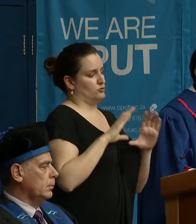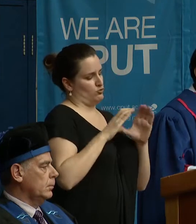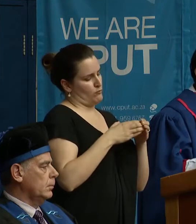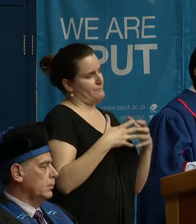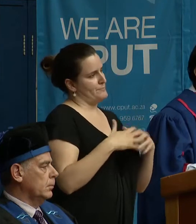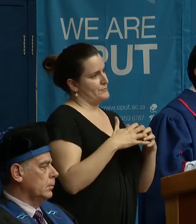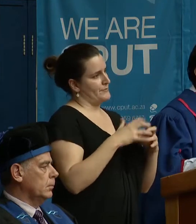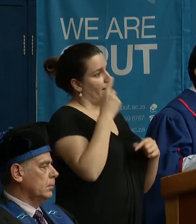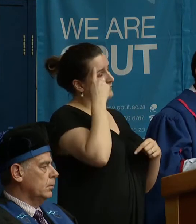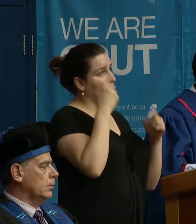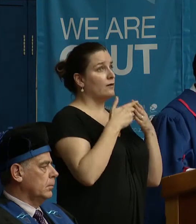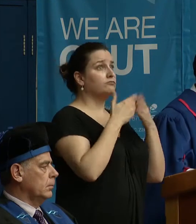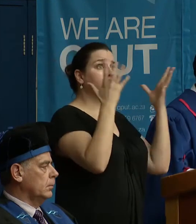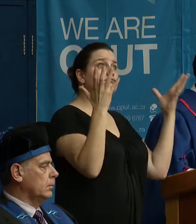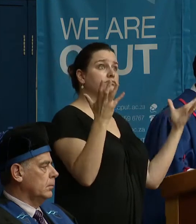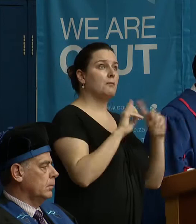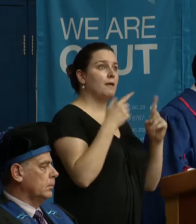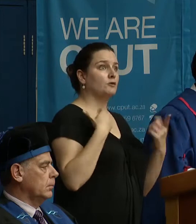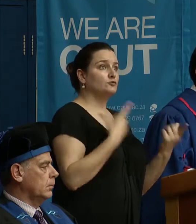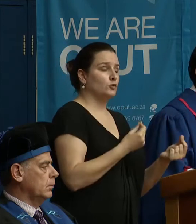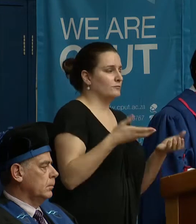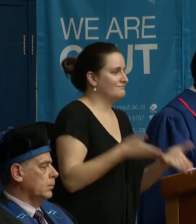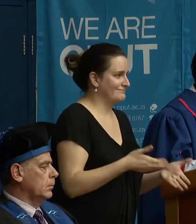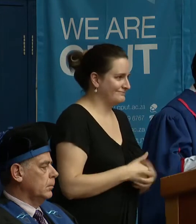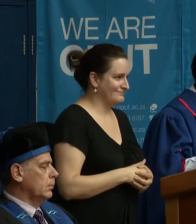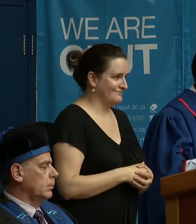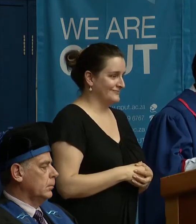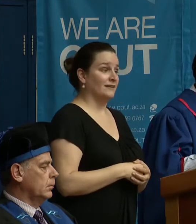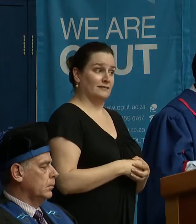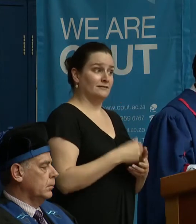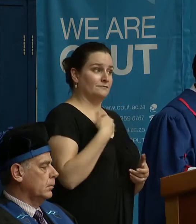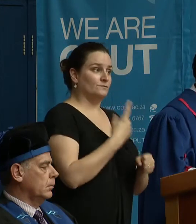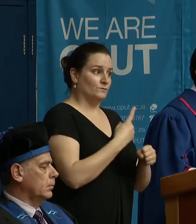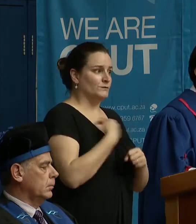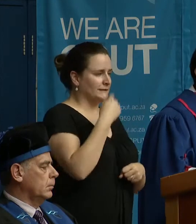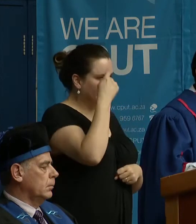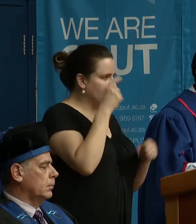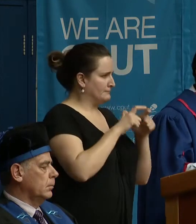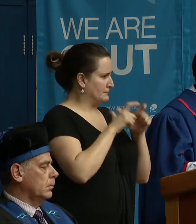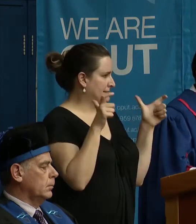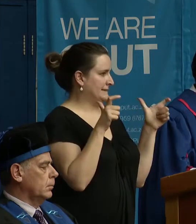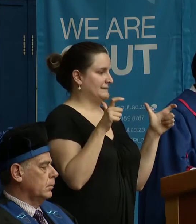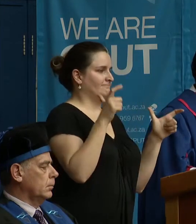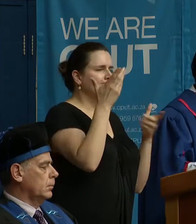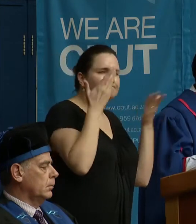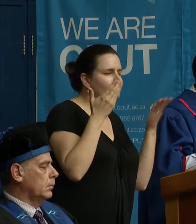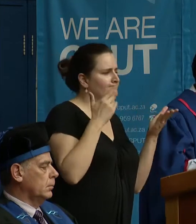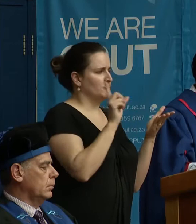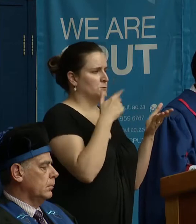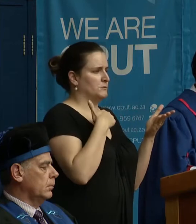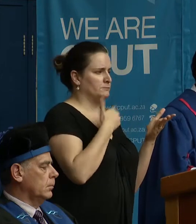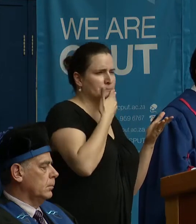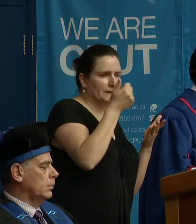this think globally, act locally philosophy. We vowed that we will always aim to think globally and be the best at what we did in a